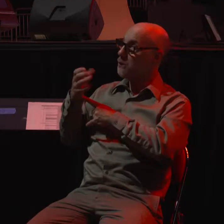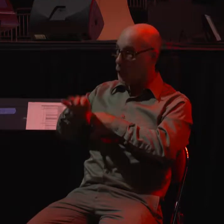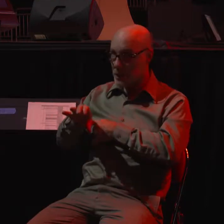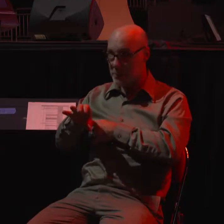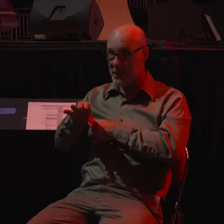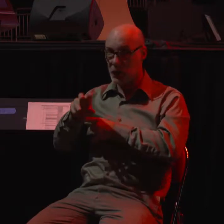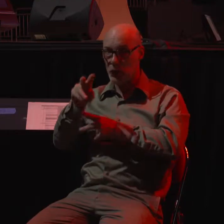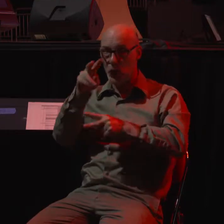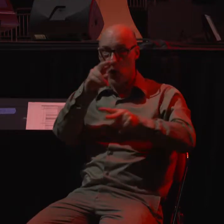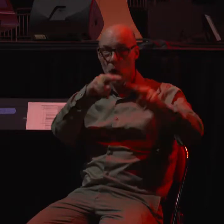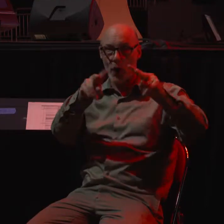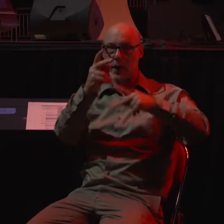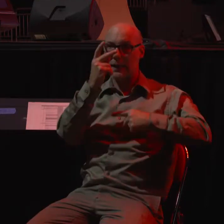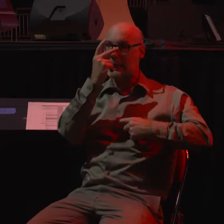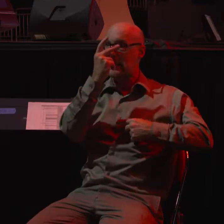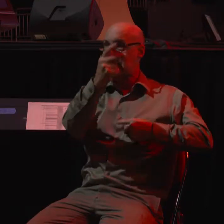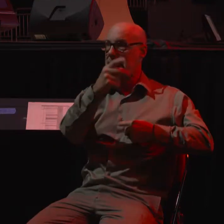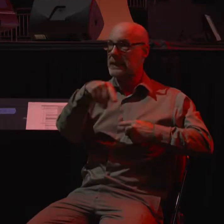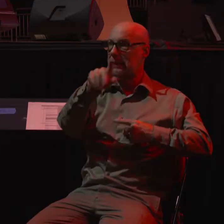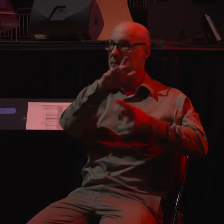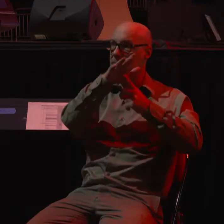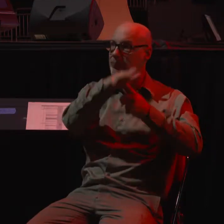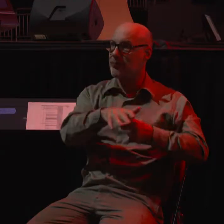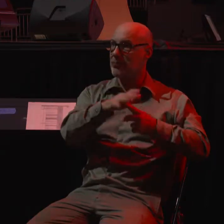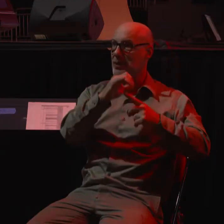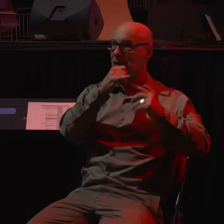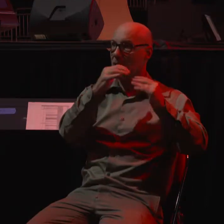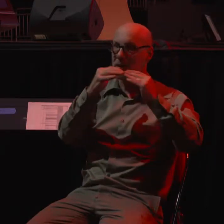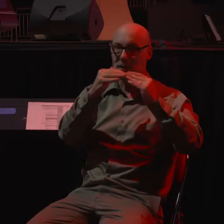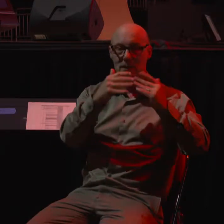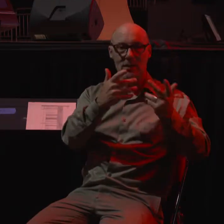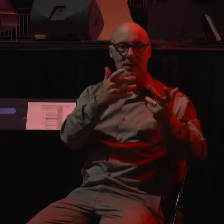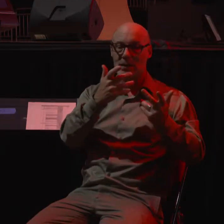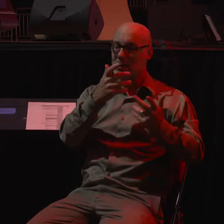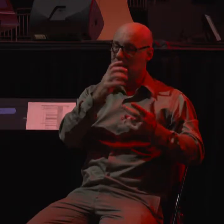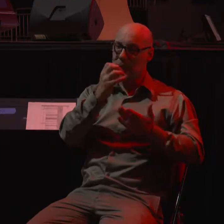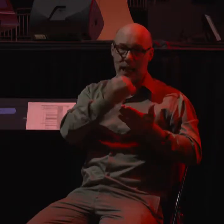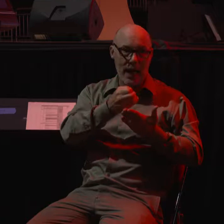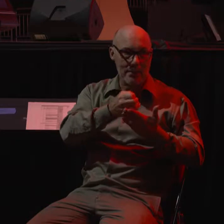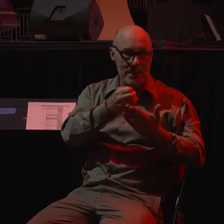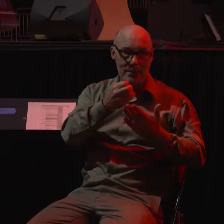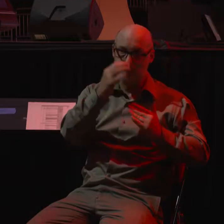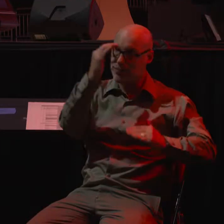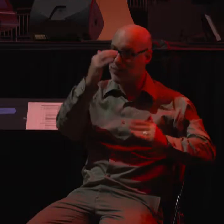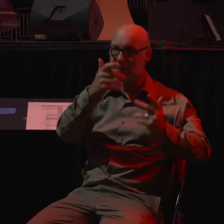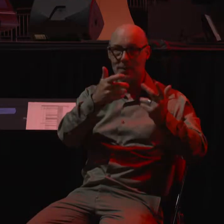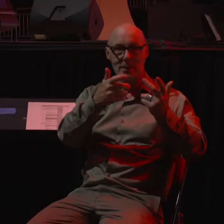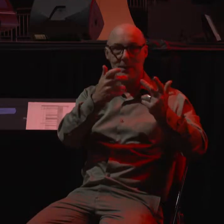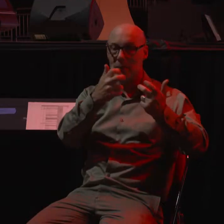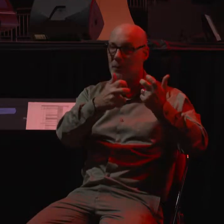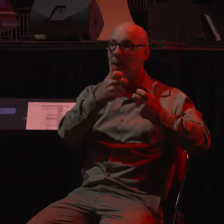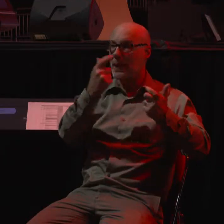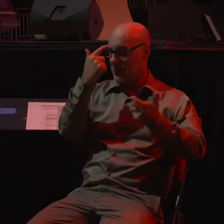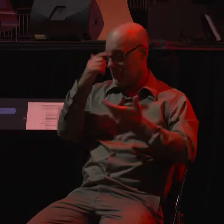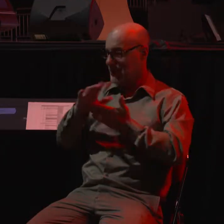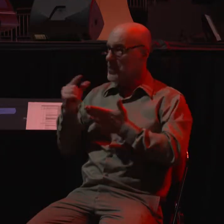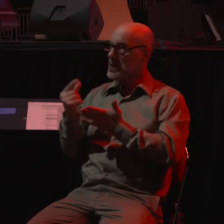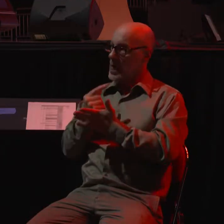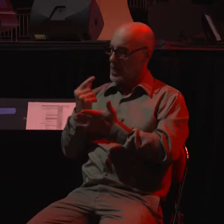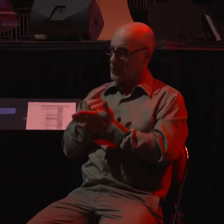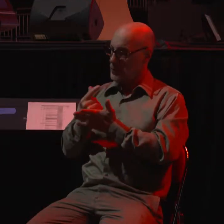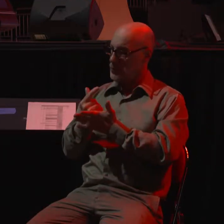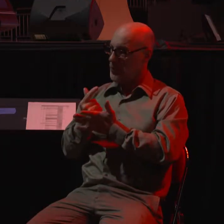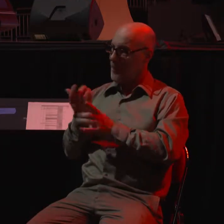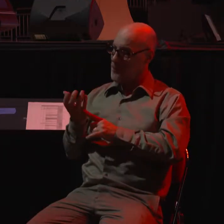of injustice. If it was economic injustice, sociological injustice, he believed that the gospel compelled him to